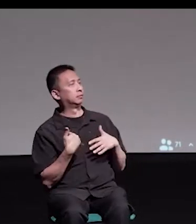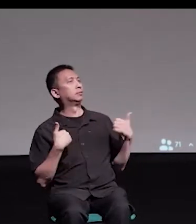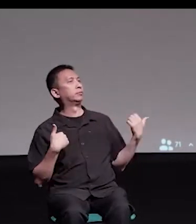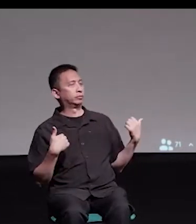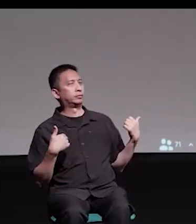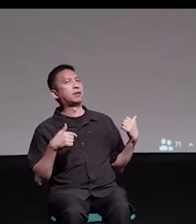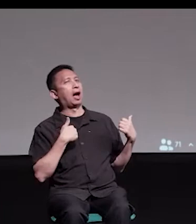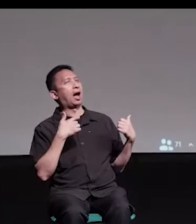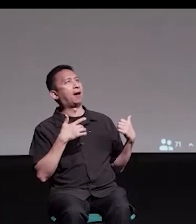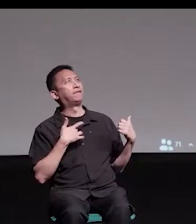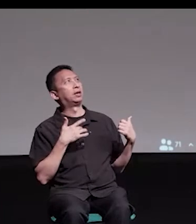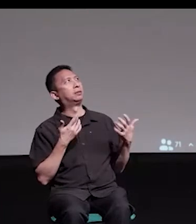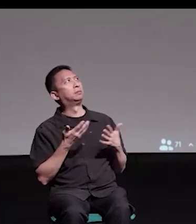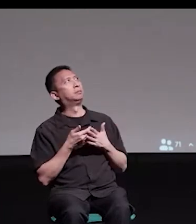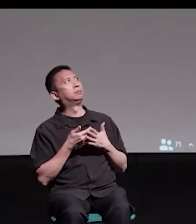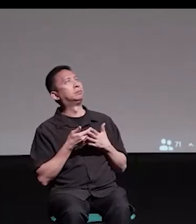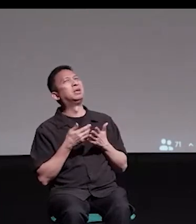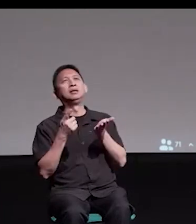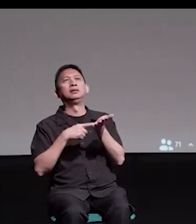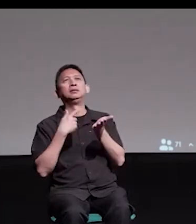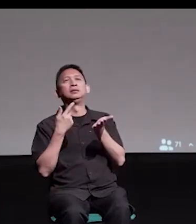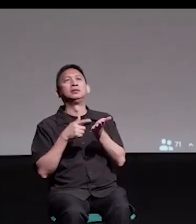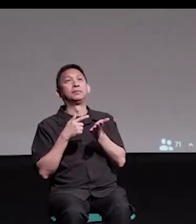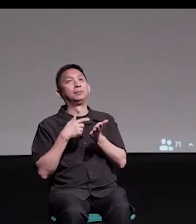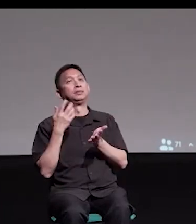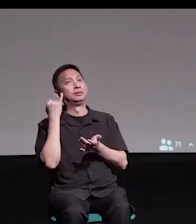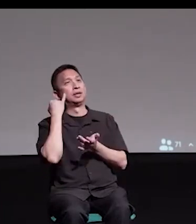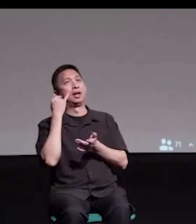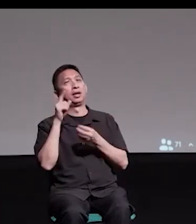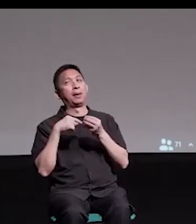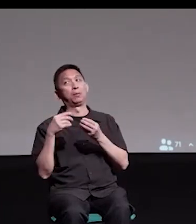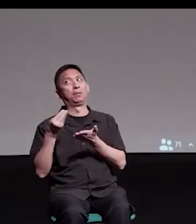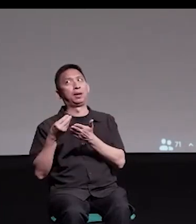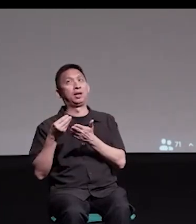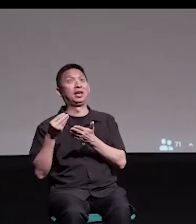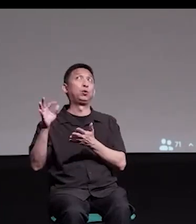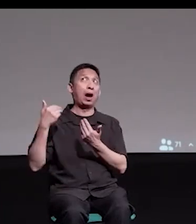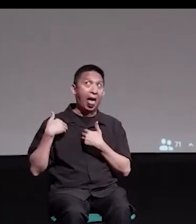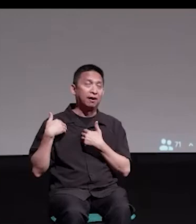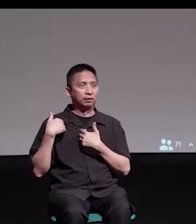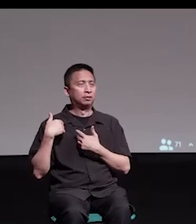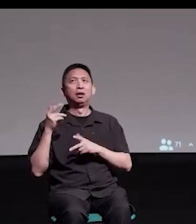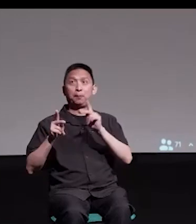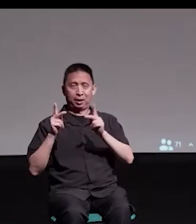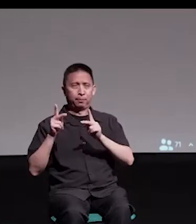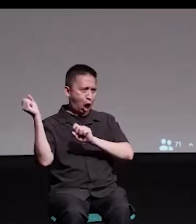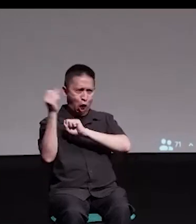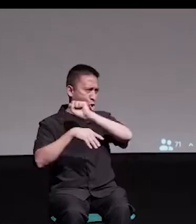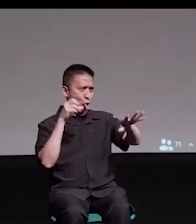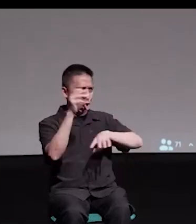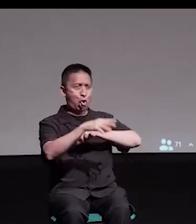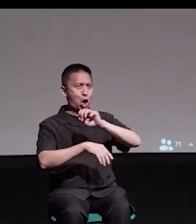there's a definite, capitalist tendency to throw as many bodies on a project as possible, as if that's gonna make it go